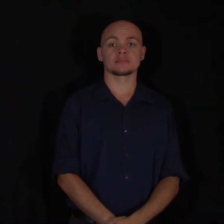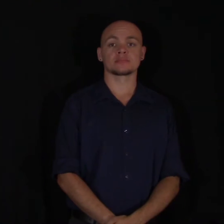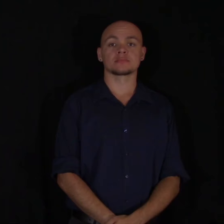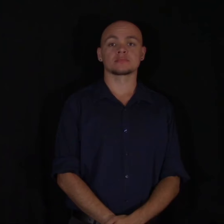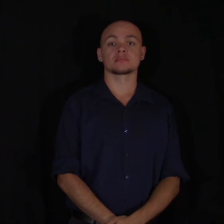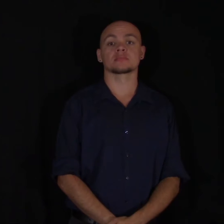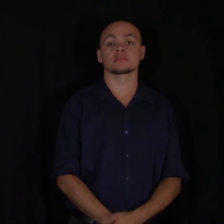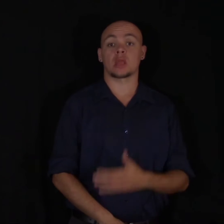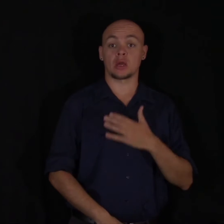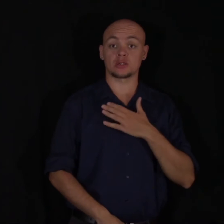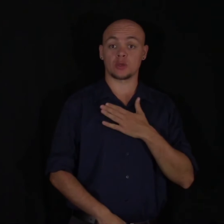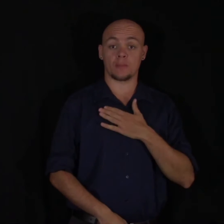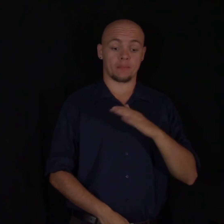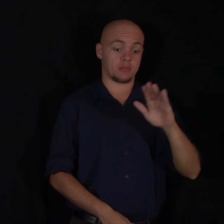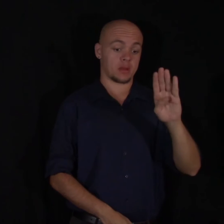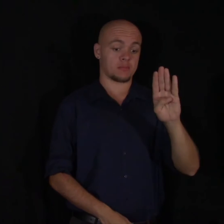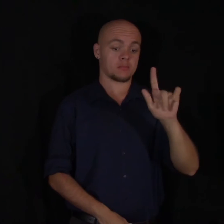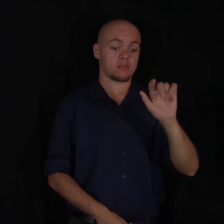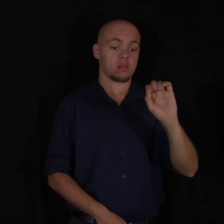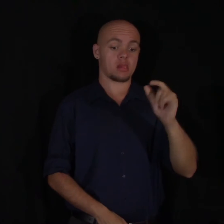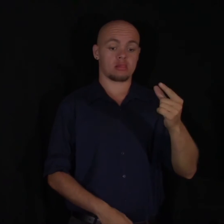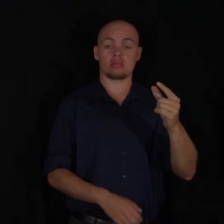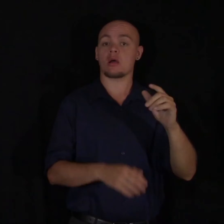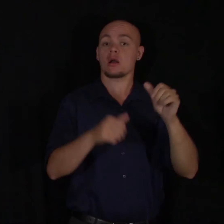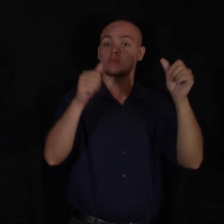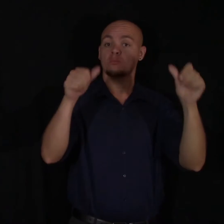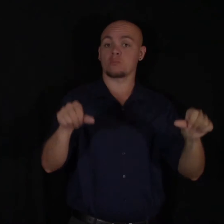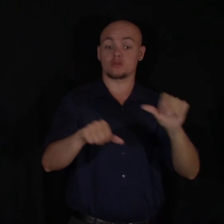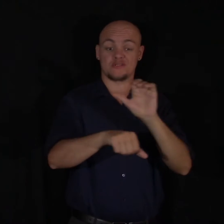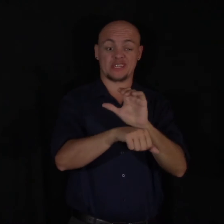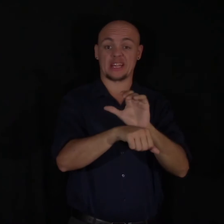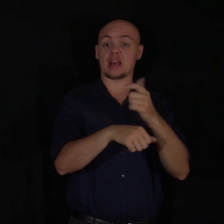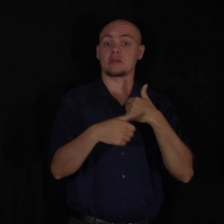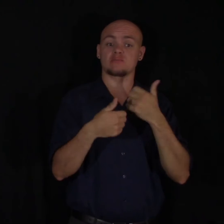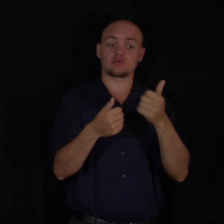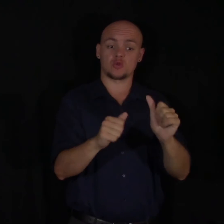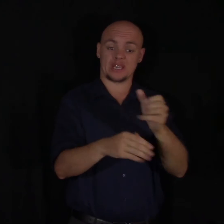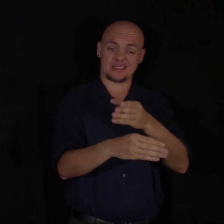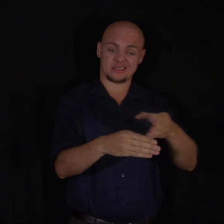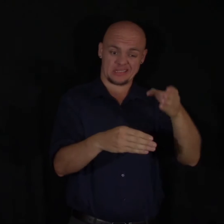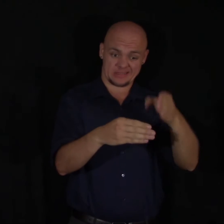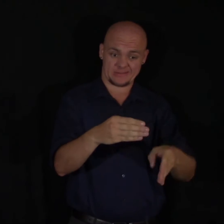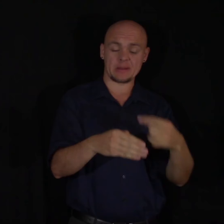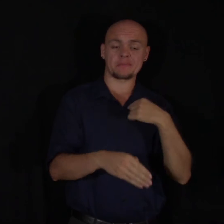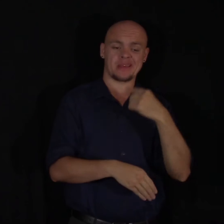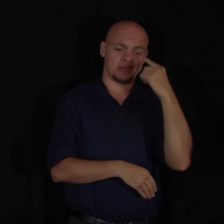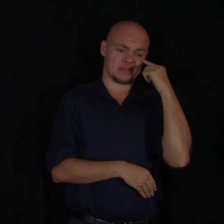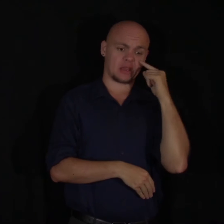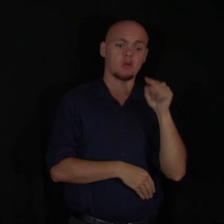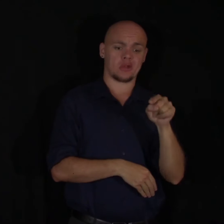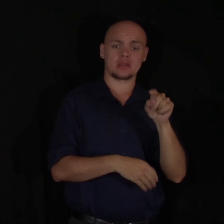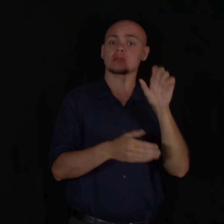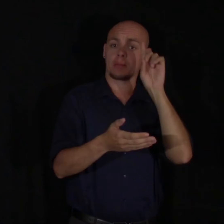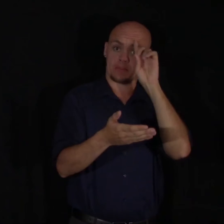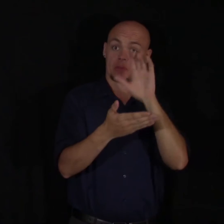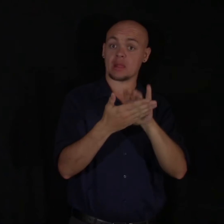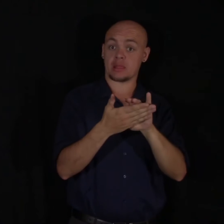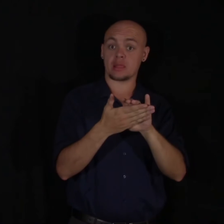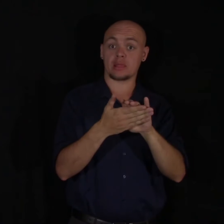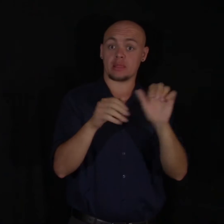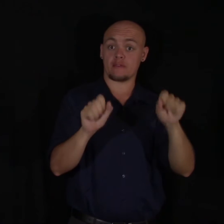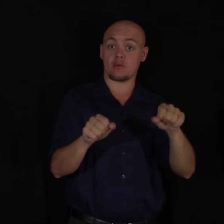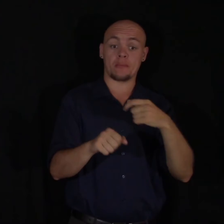trying to compose my blog post for tonight. And I'm thinking, it sounds really believable that I went to